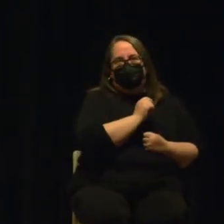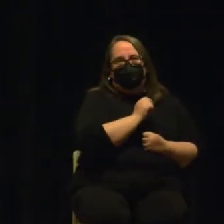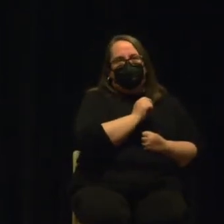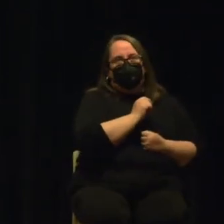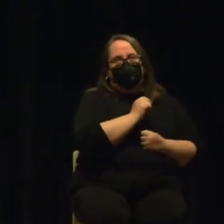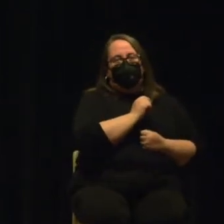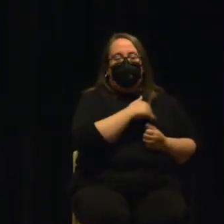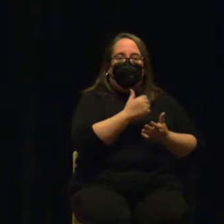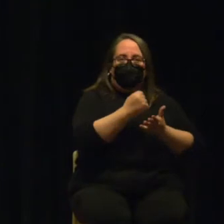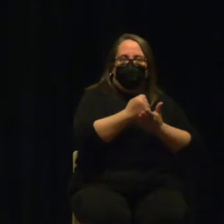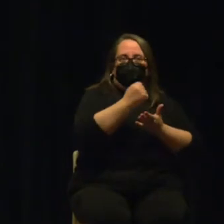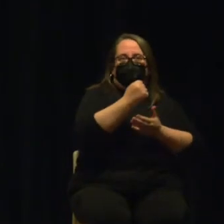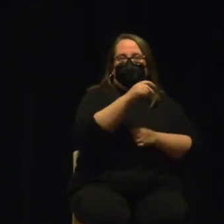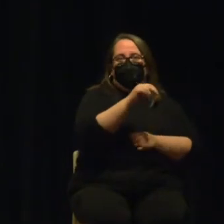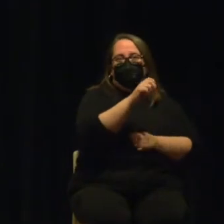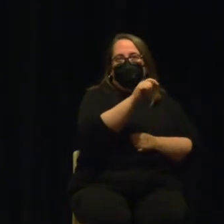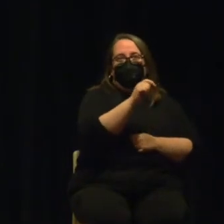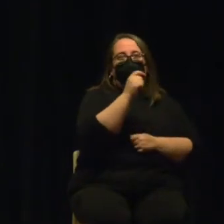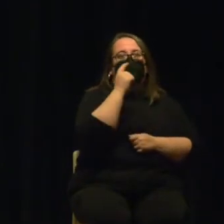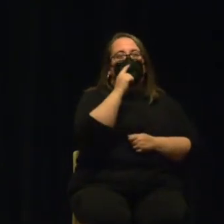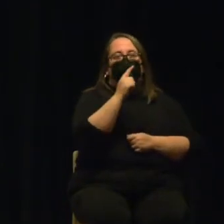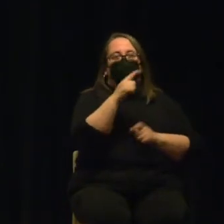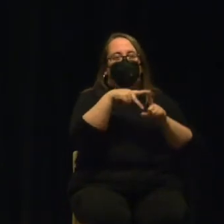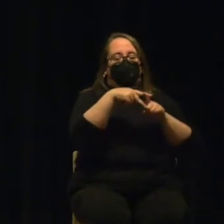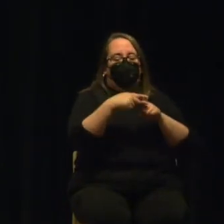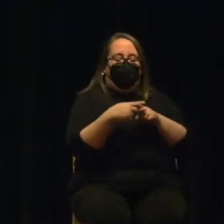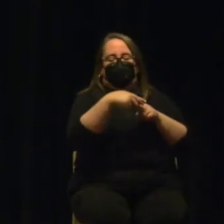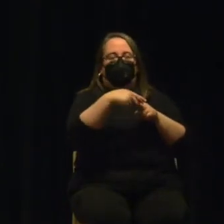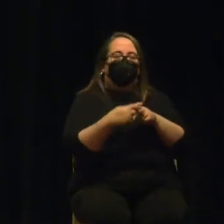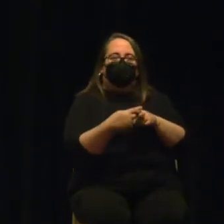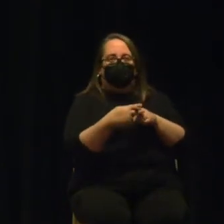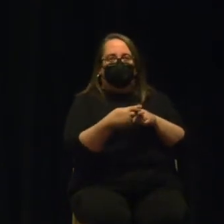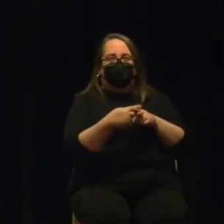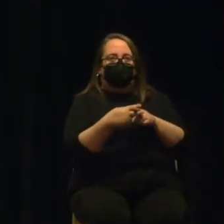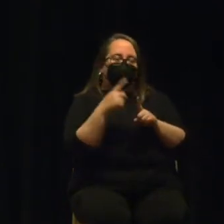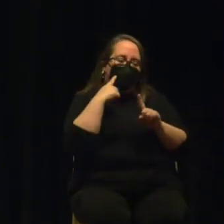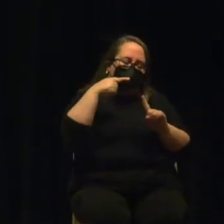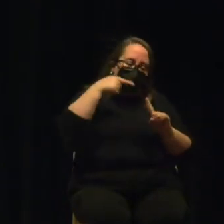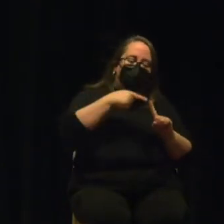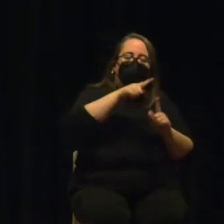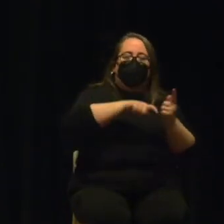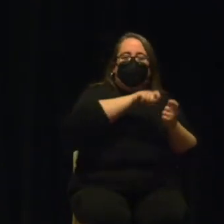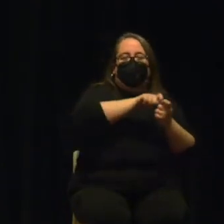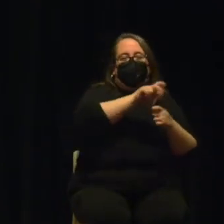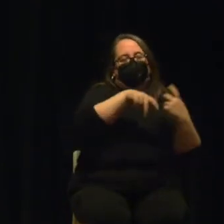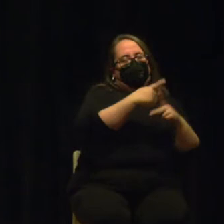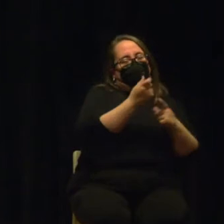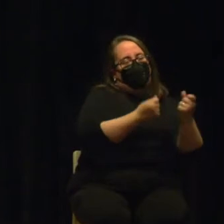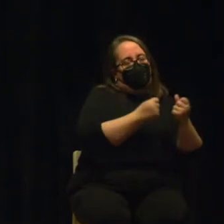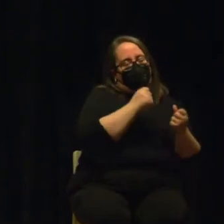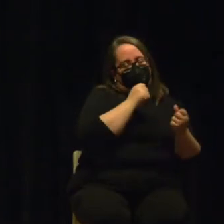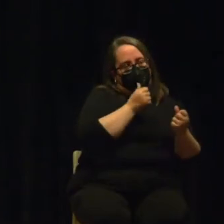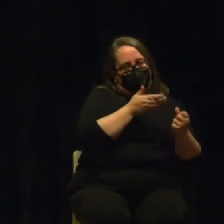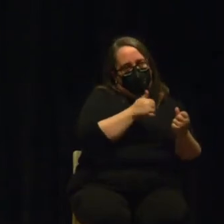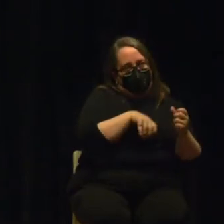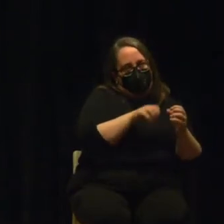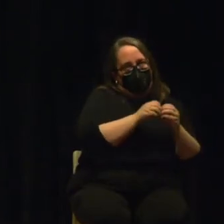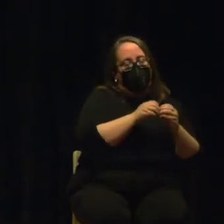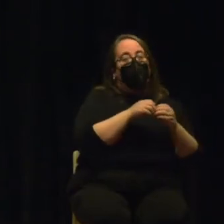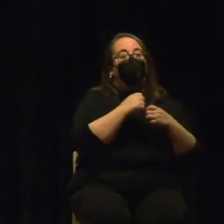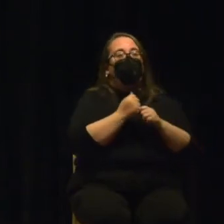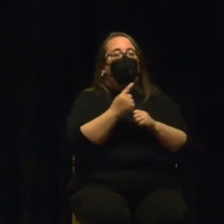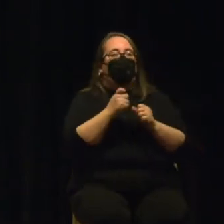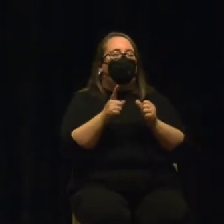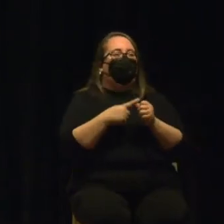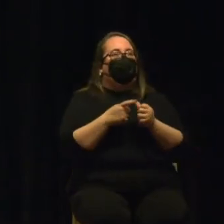he had a patent for a wrench to fix a particular kind of car that doesn't exist anymore, and he also made one of the first